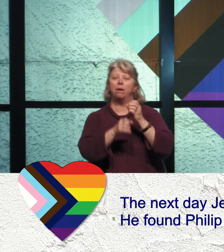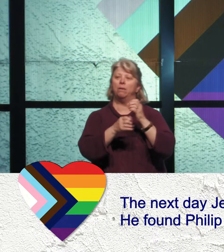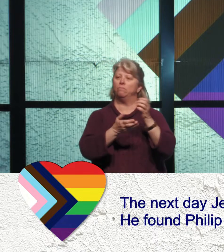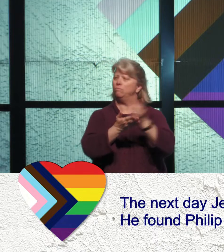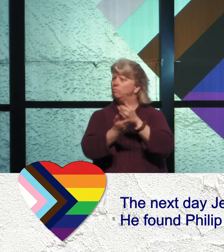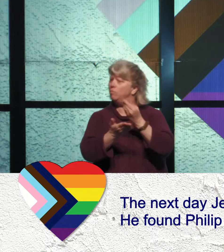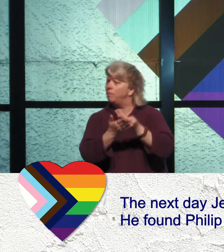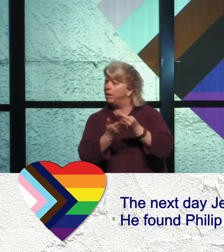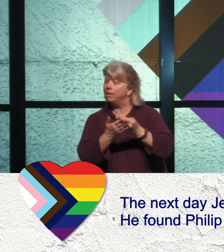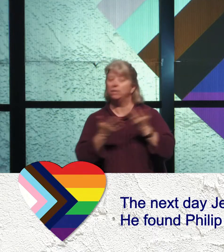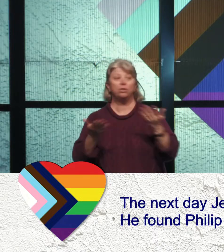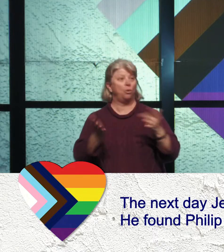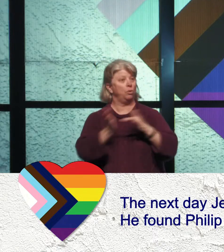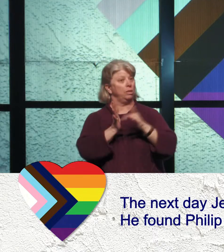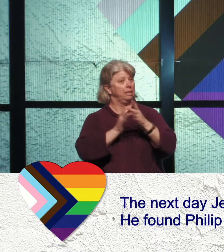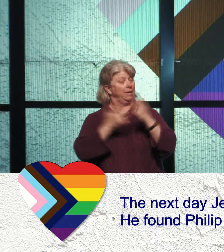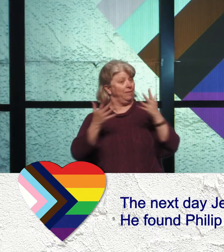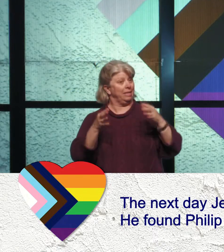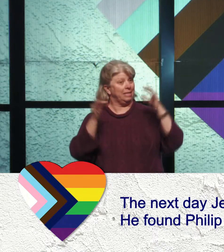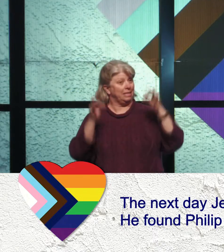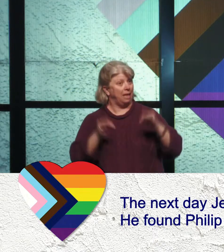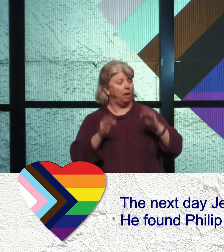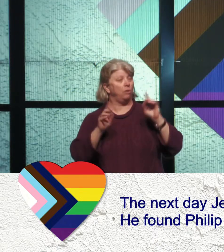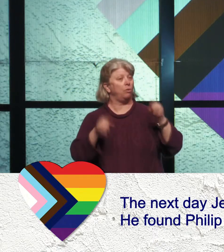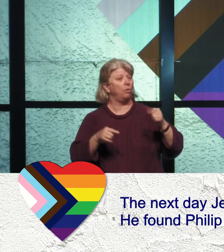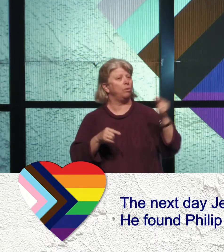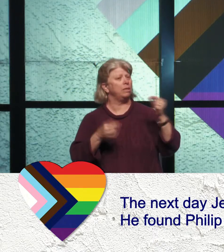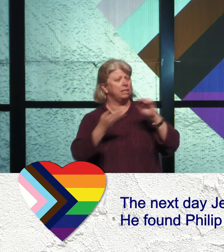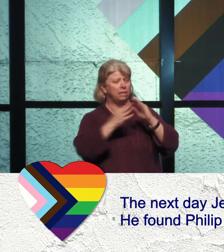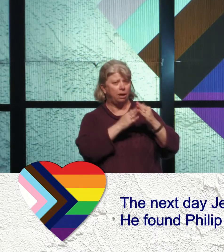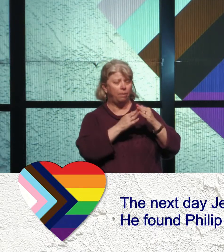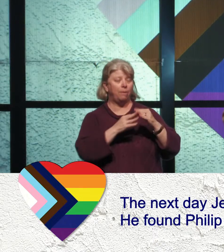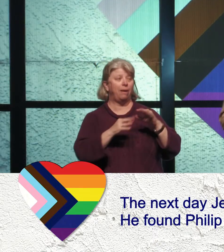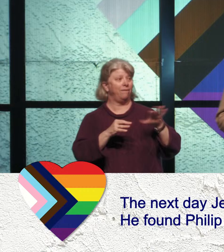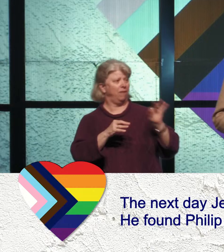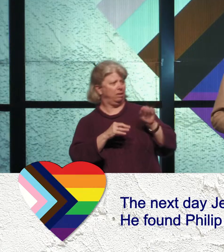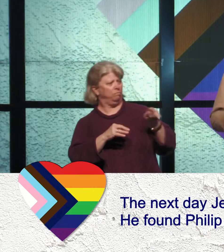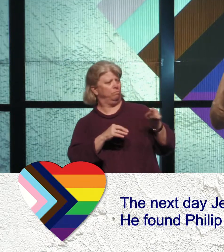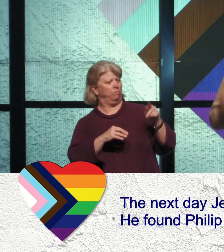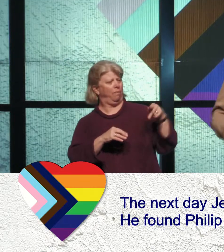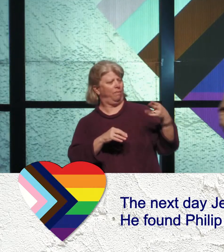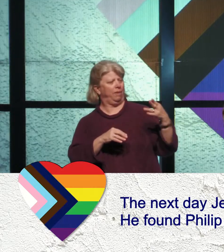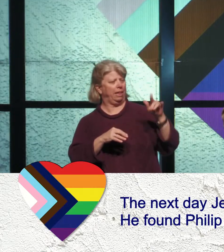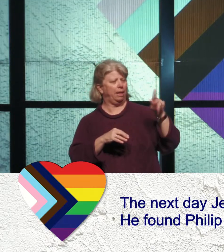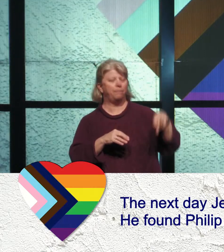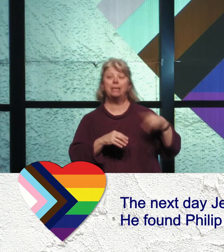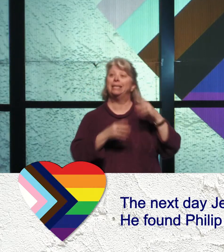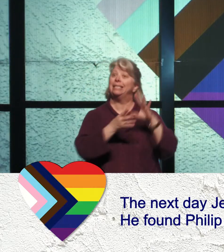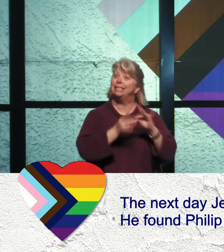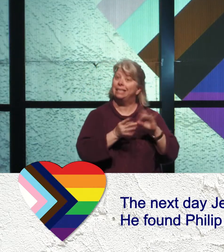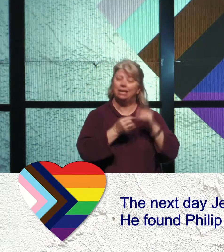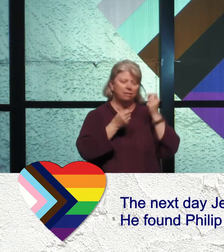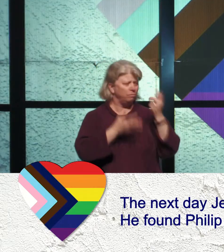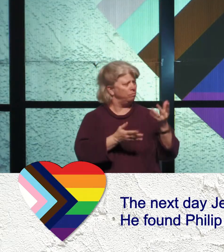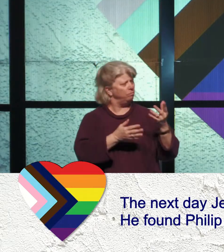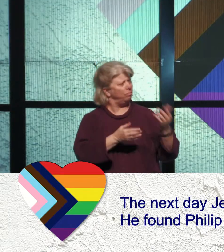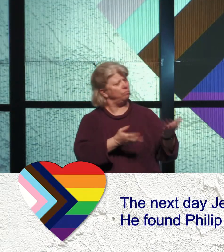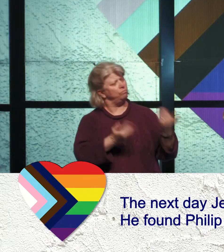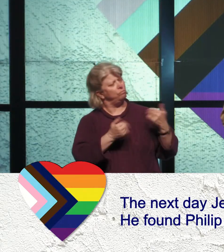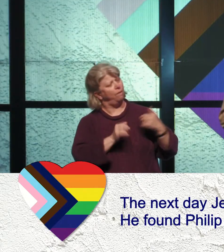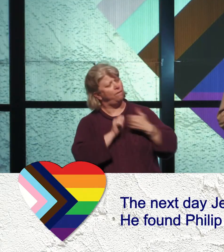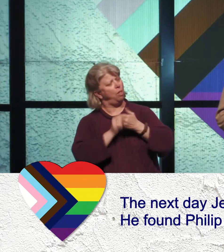living. So Jesus decides to go over to Galilee, and there he finds Philip. And he says to Philip, "Follow